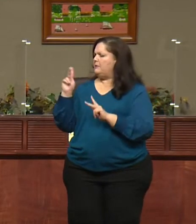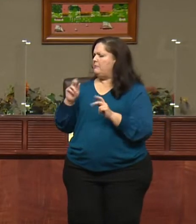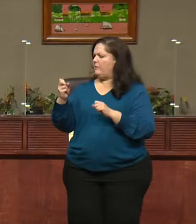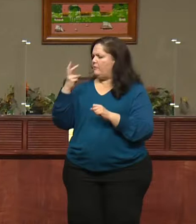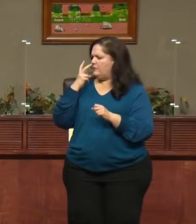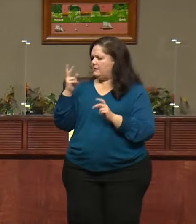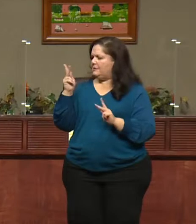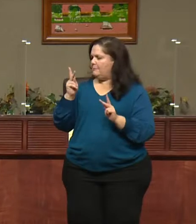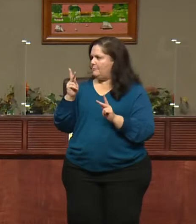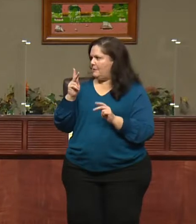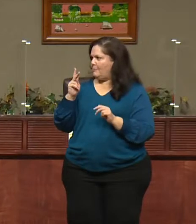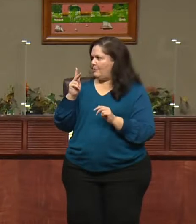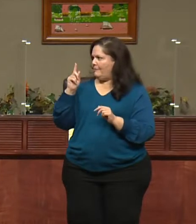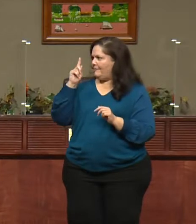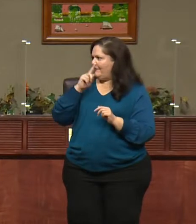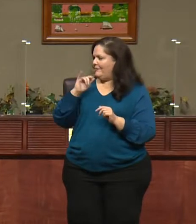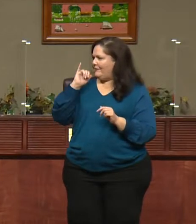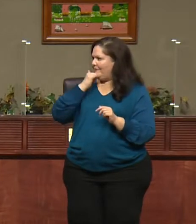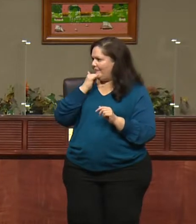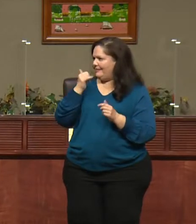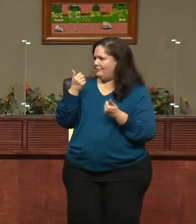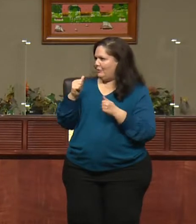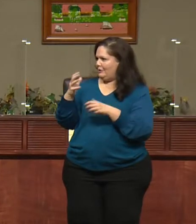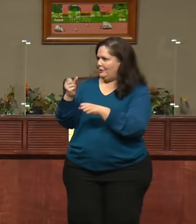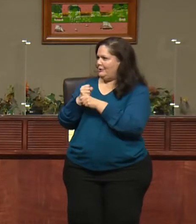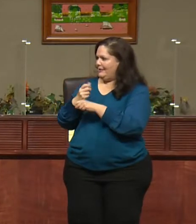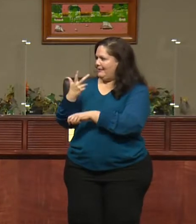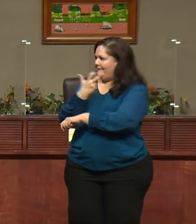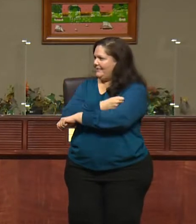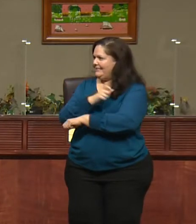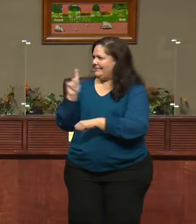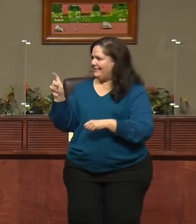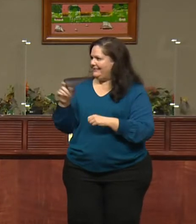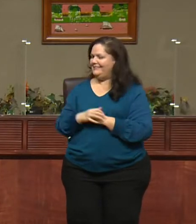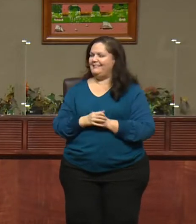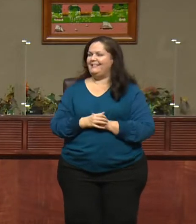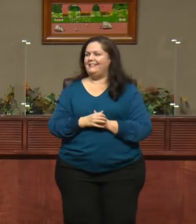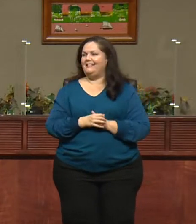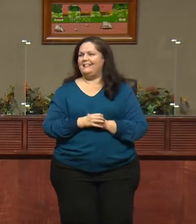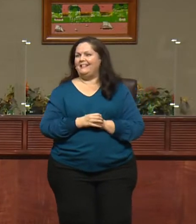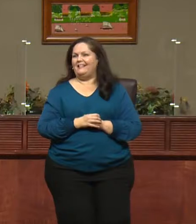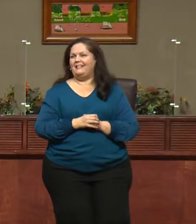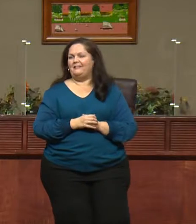people misrepresenting themselves to try and get vaccinated? Well,